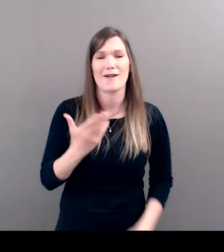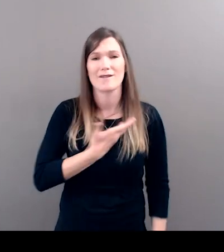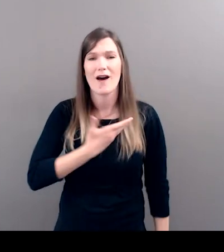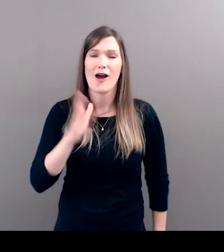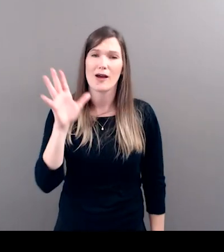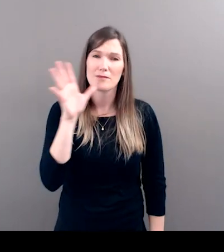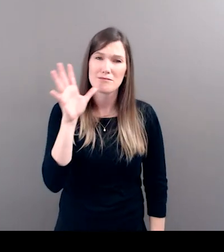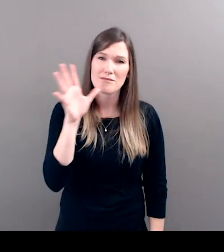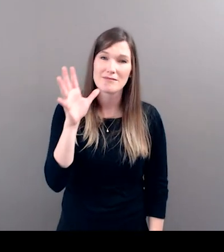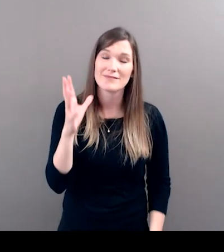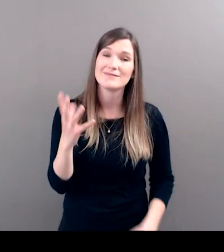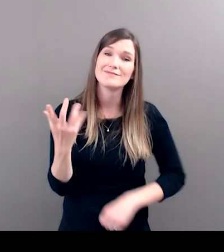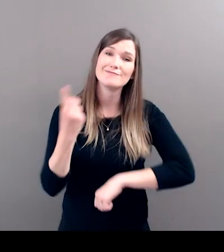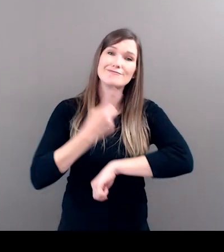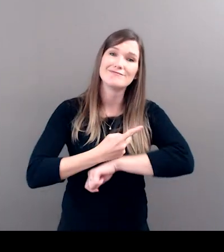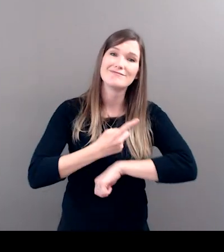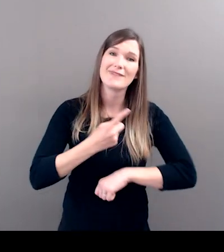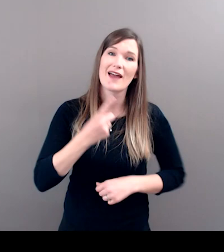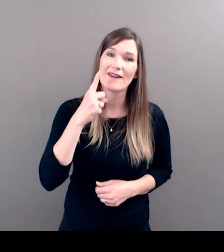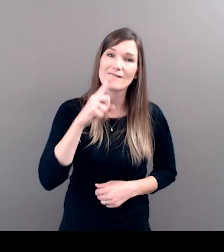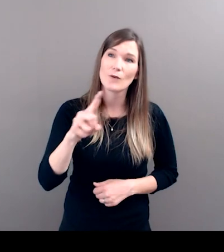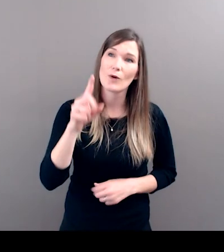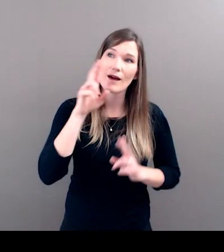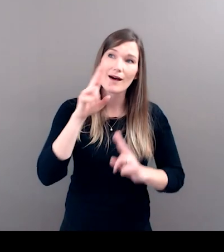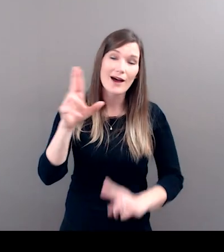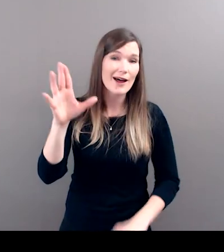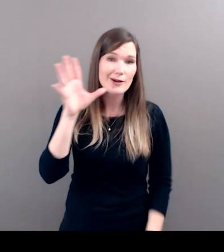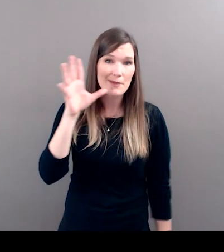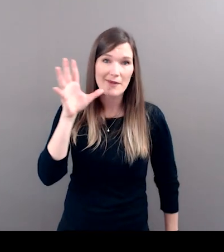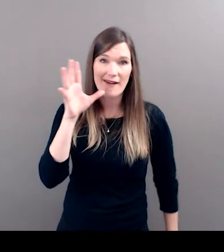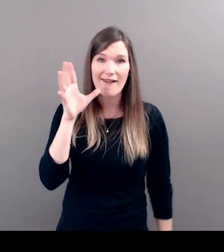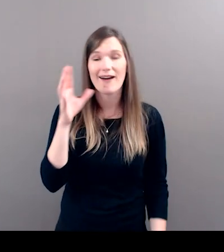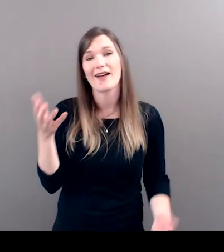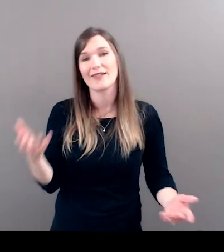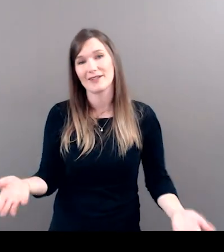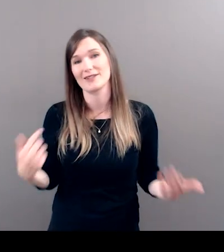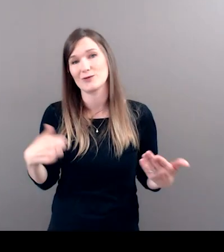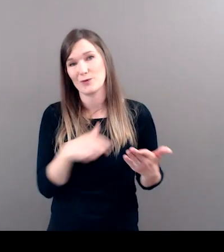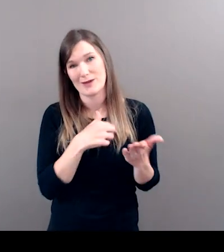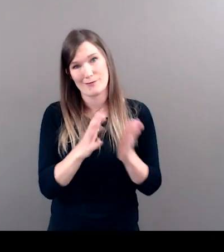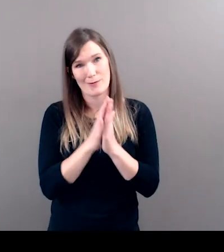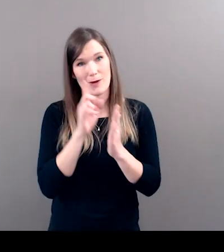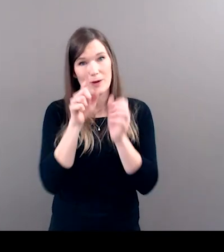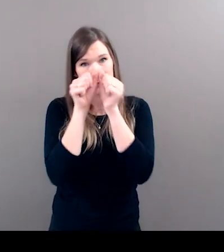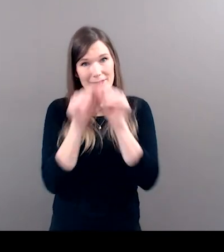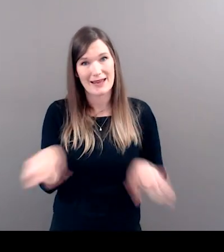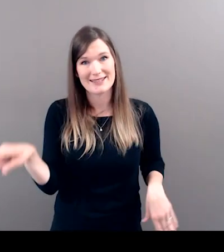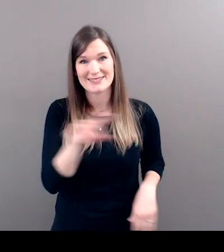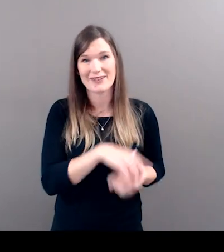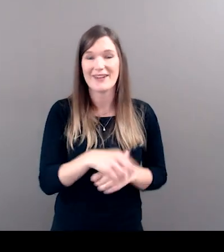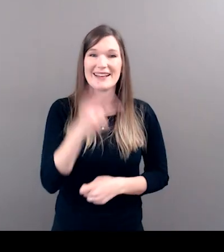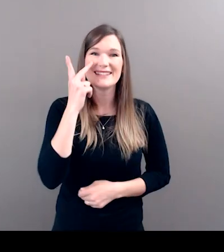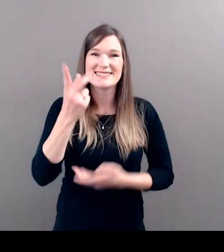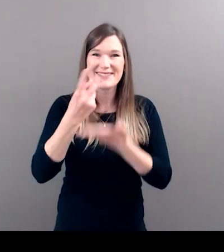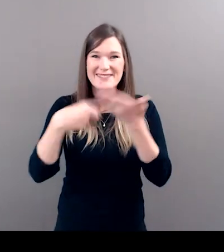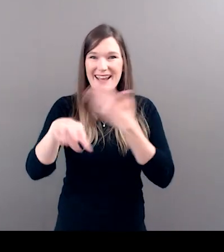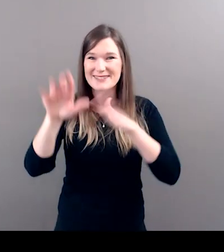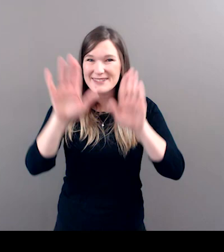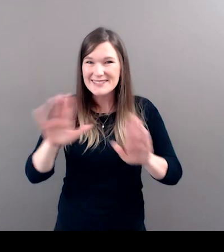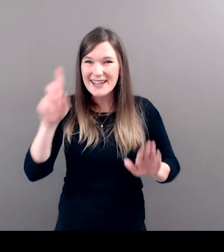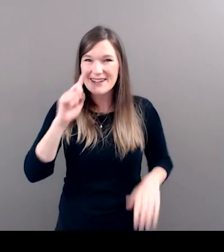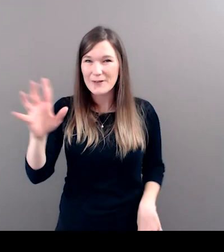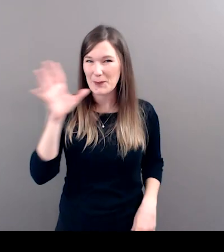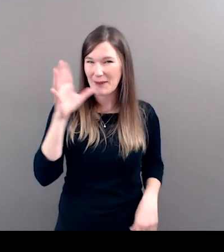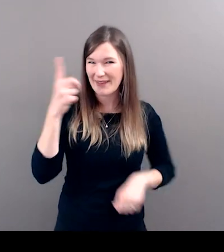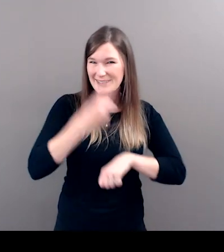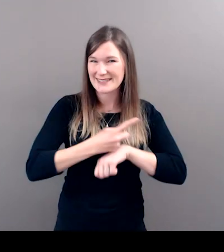And we just pray that it would be a blessing to you. So we'll see you next Sunday for Mother's Day. God bless you.